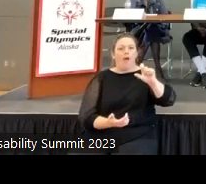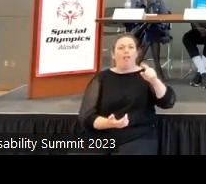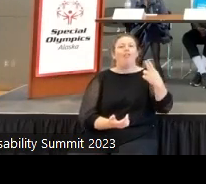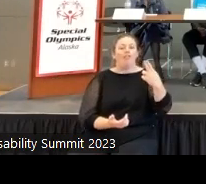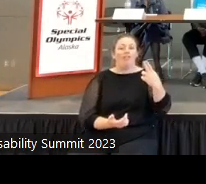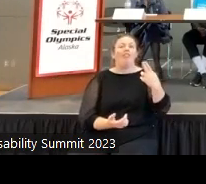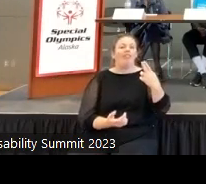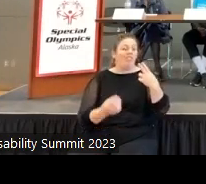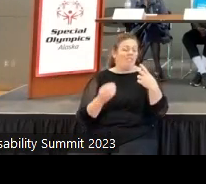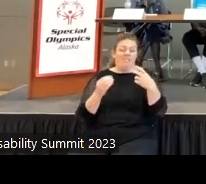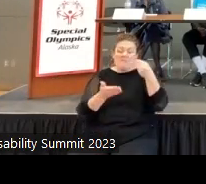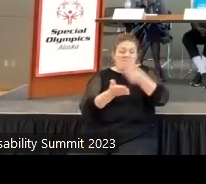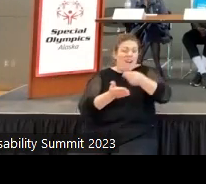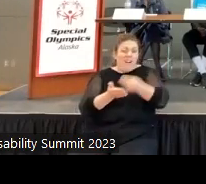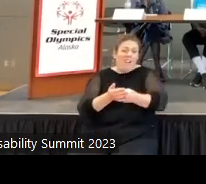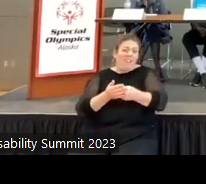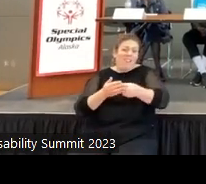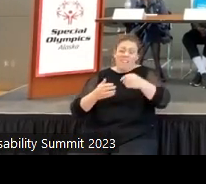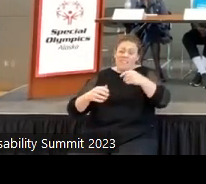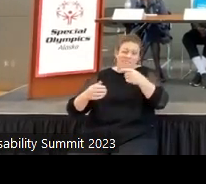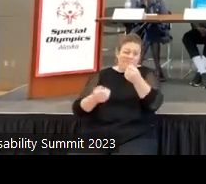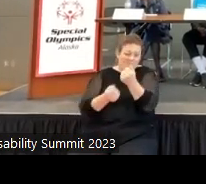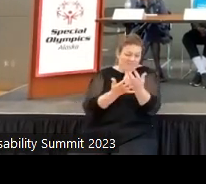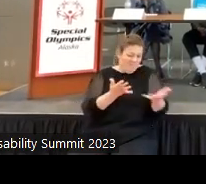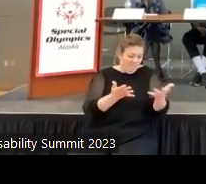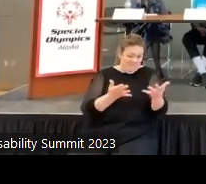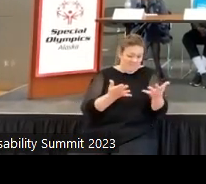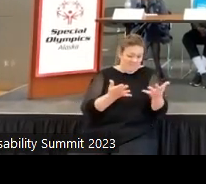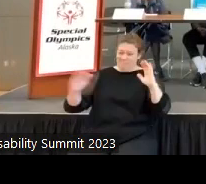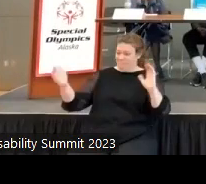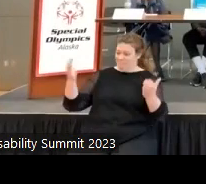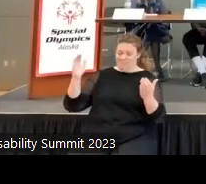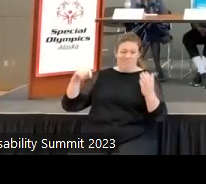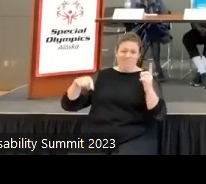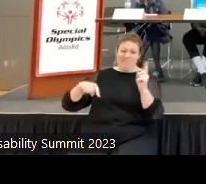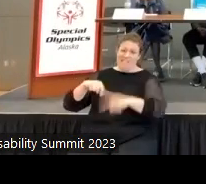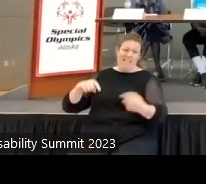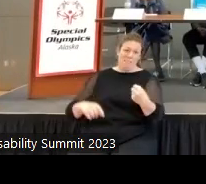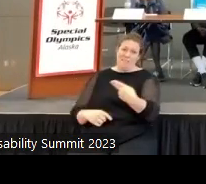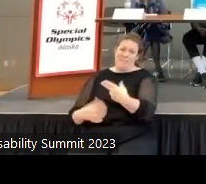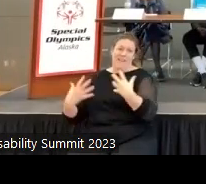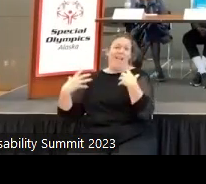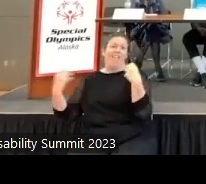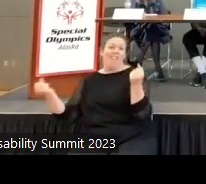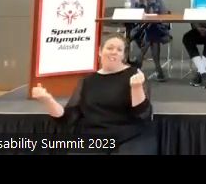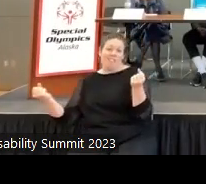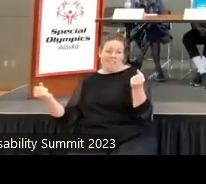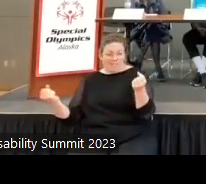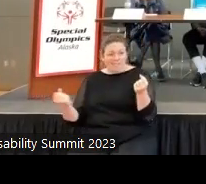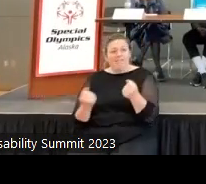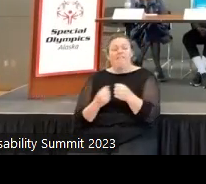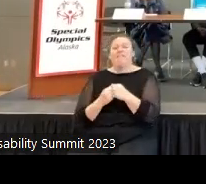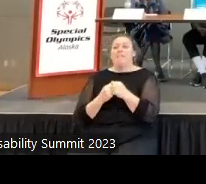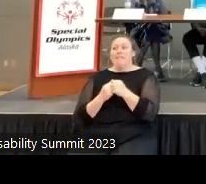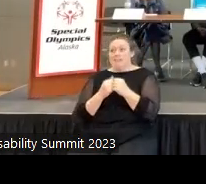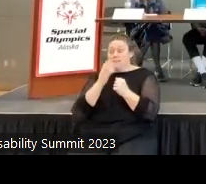or anything, because if I don't have that good health, I don't have that wealth to take that priority that I have to